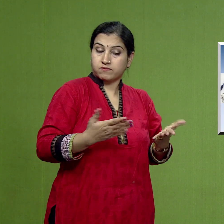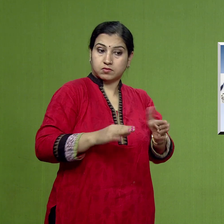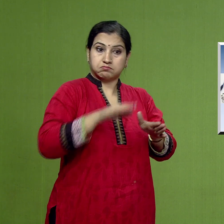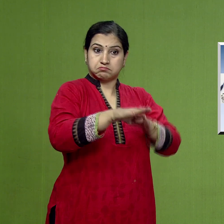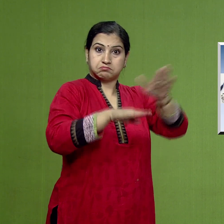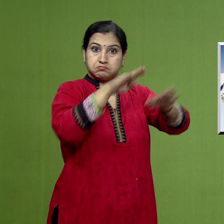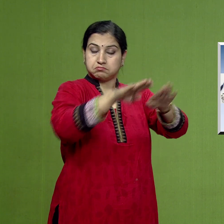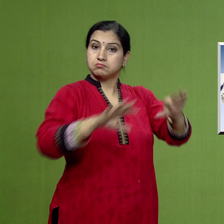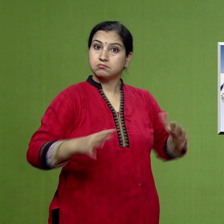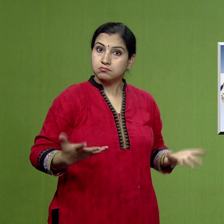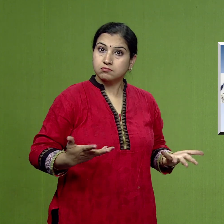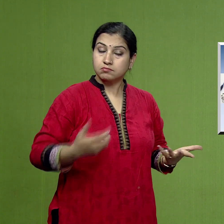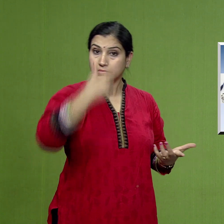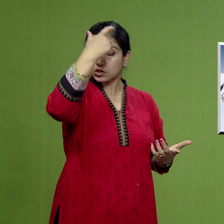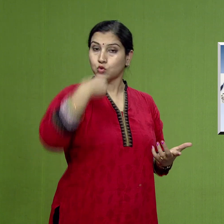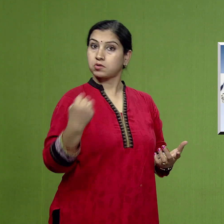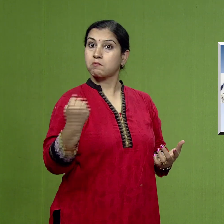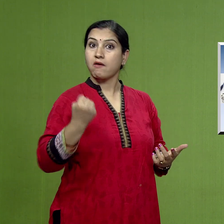in terms of human power.